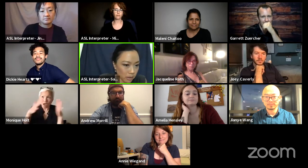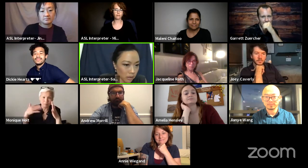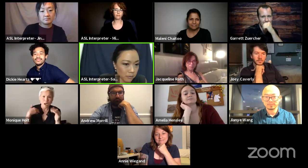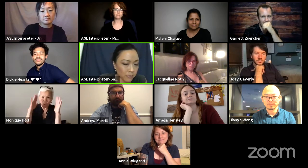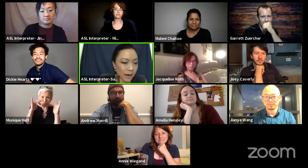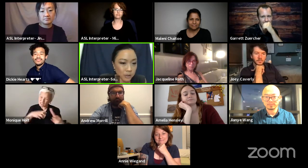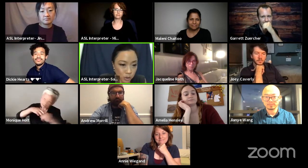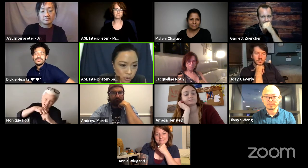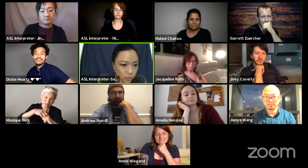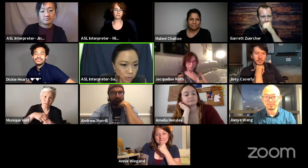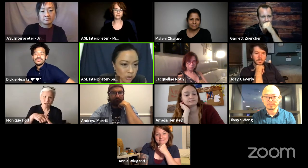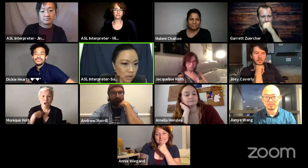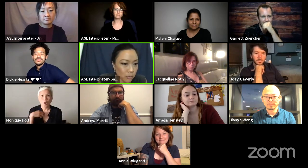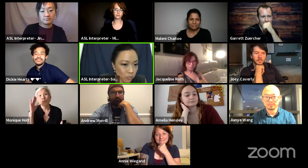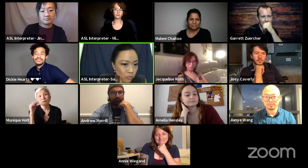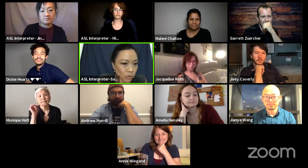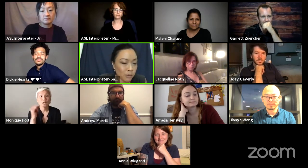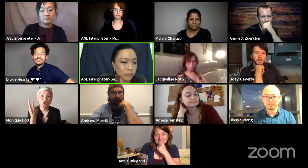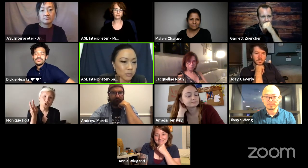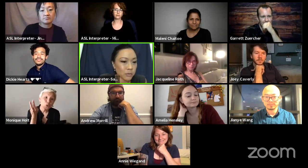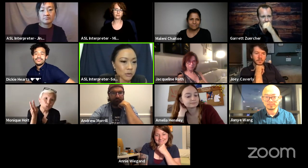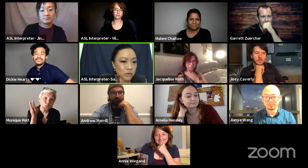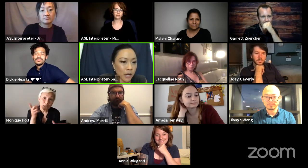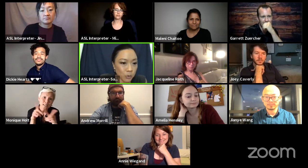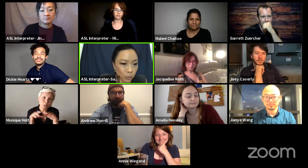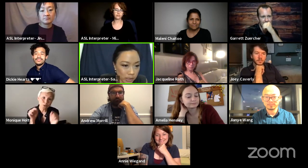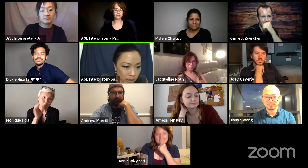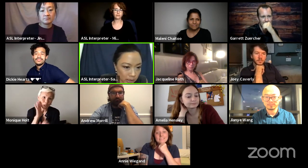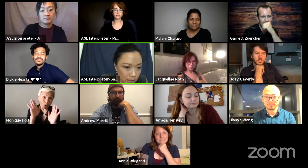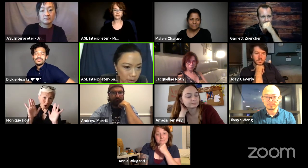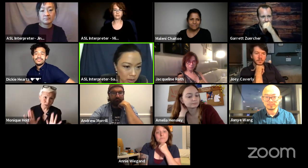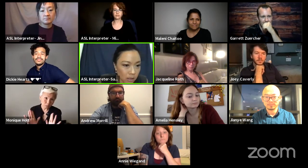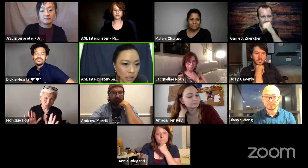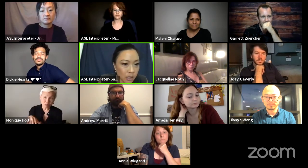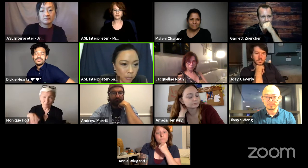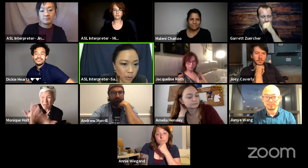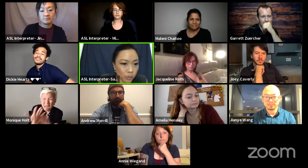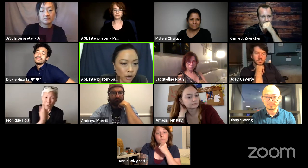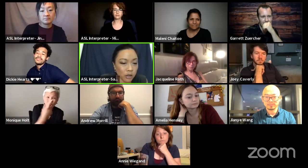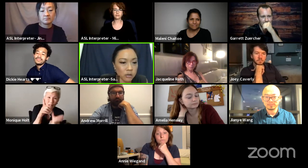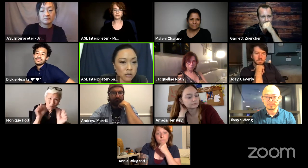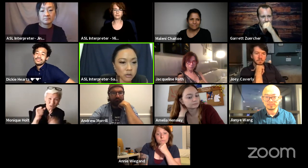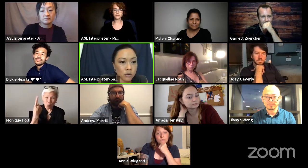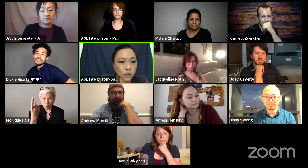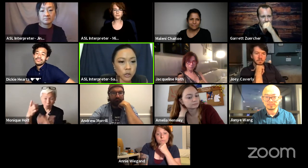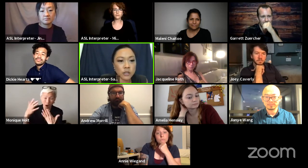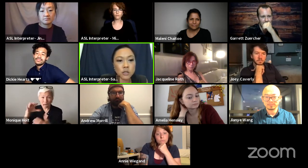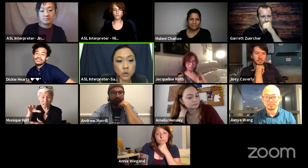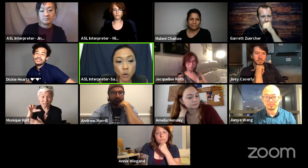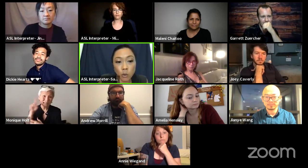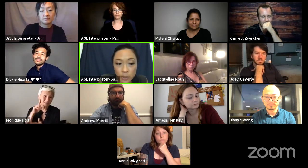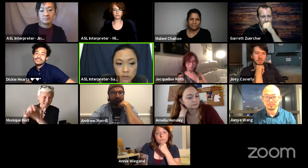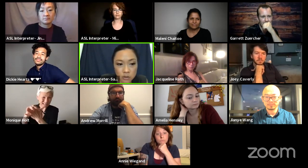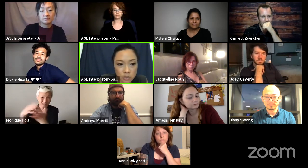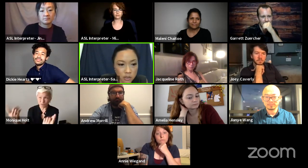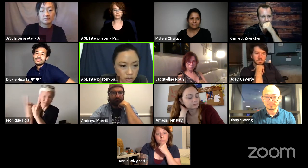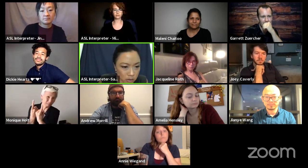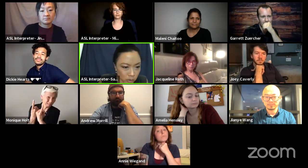of Act Two, and haven't written it yet, but we're looking to incorporate those